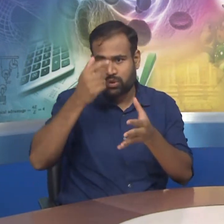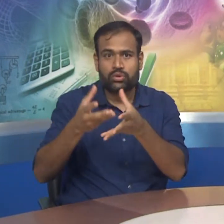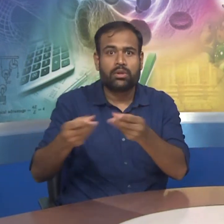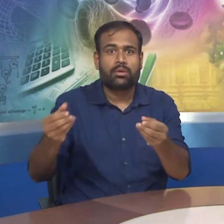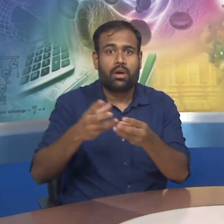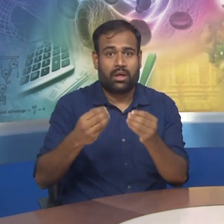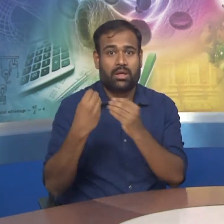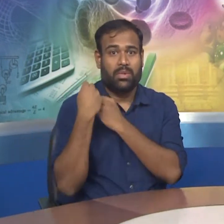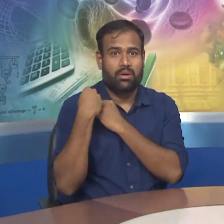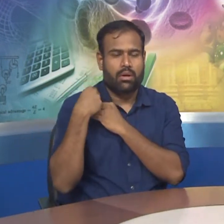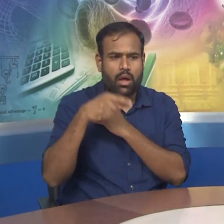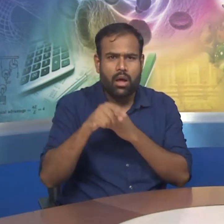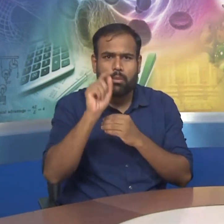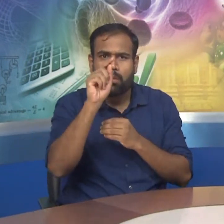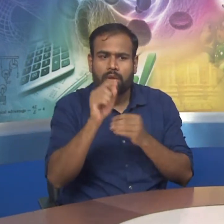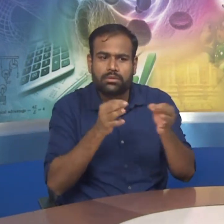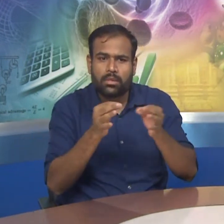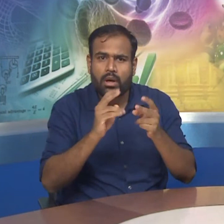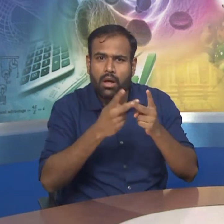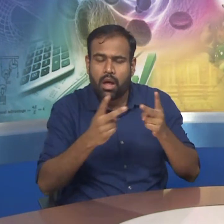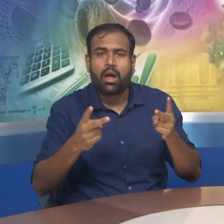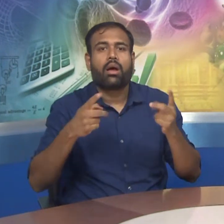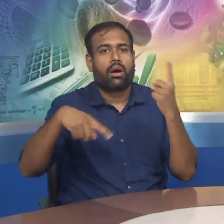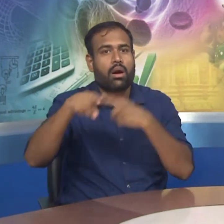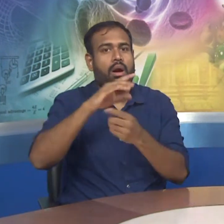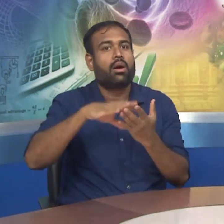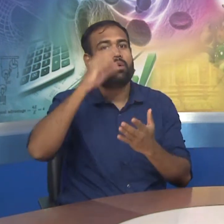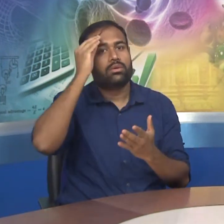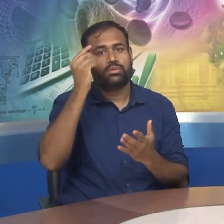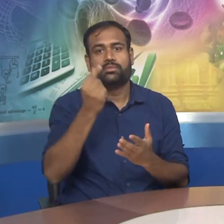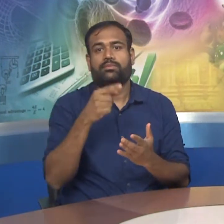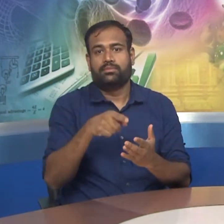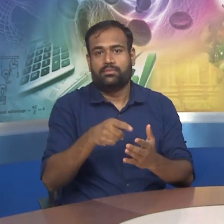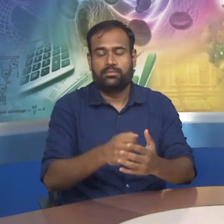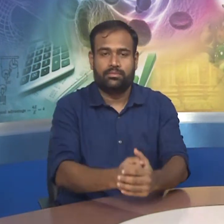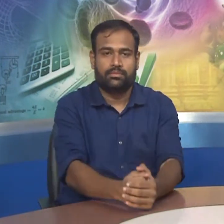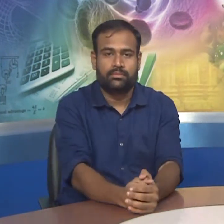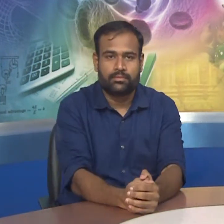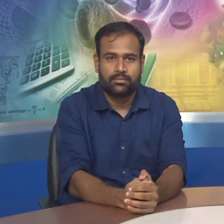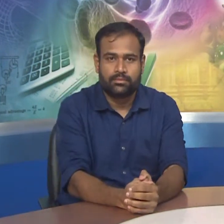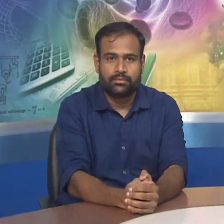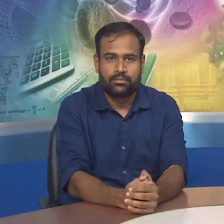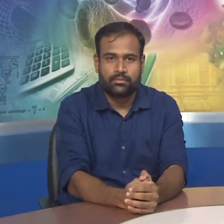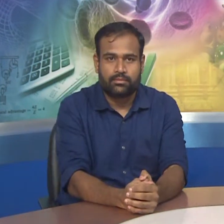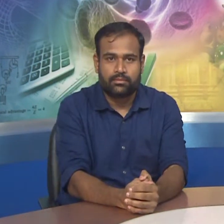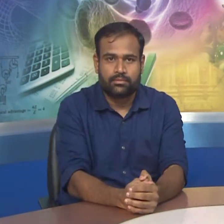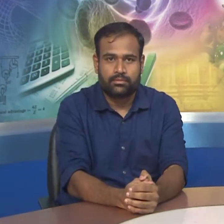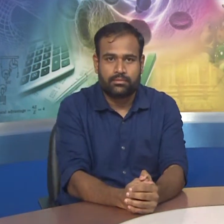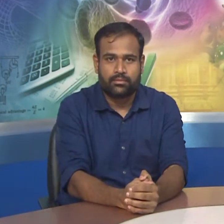PIL. PIL plays an important role in the protection of our rights.